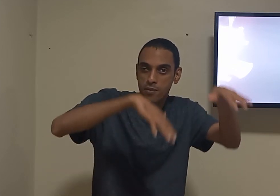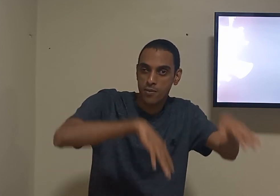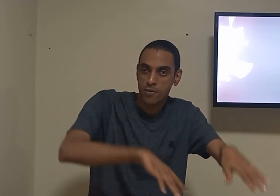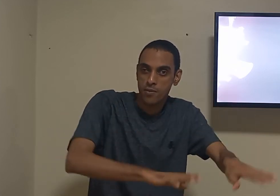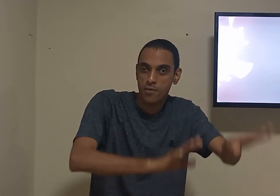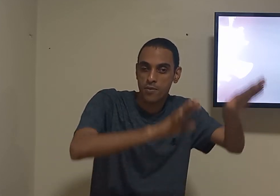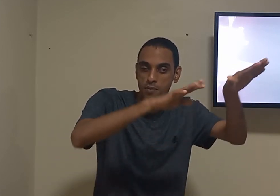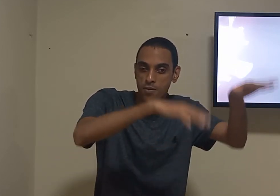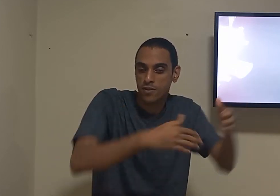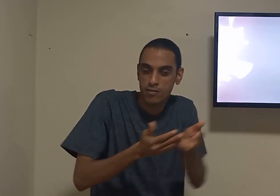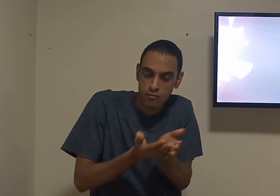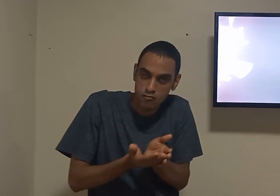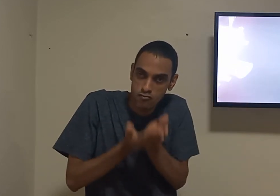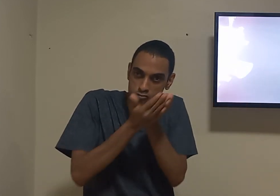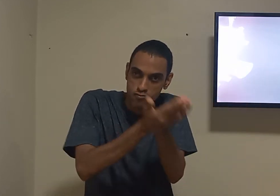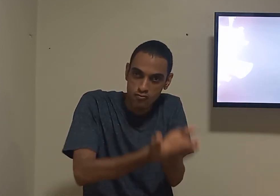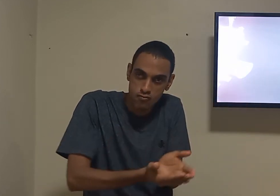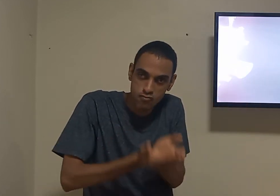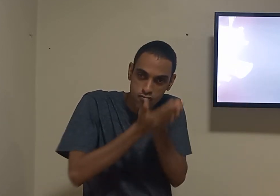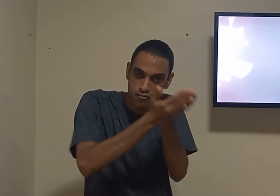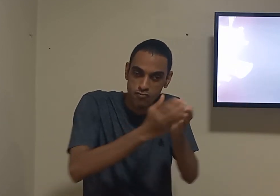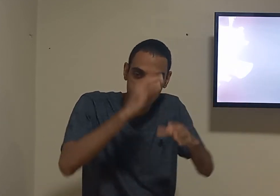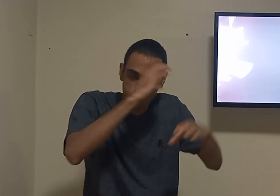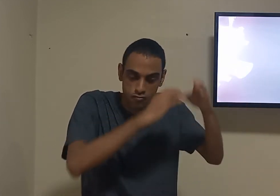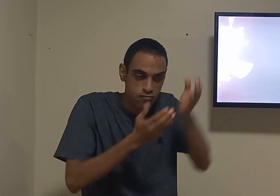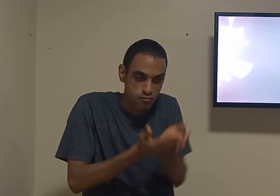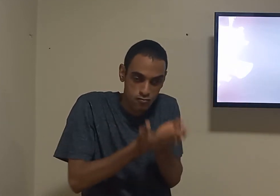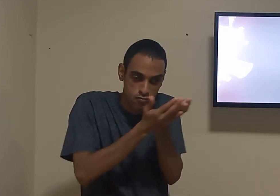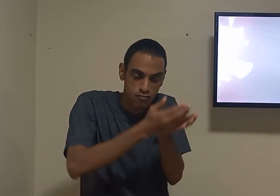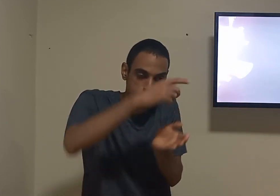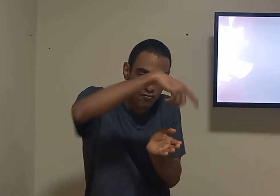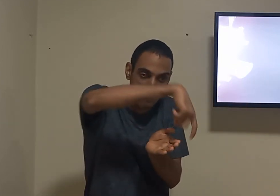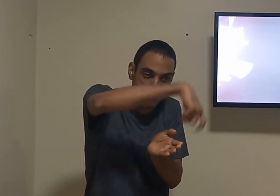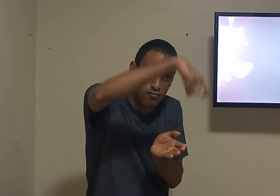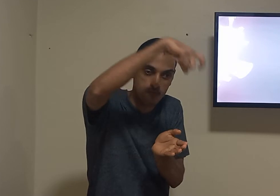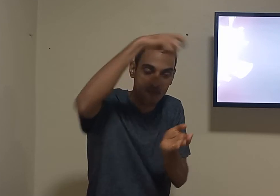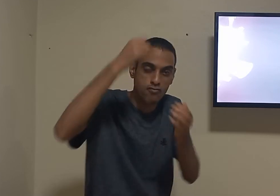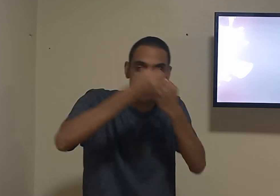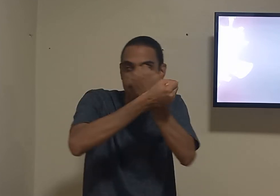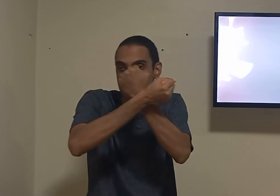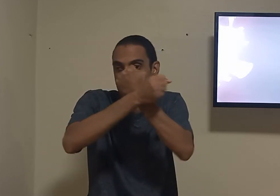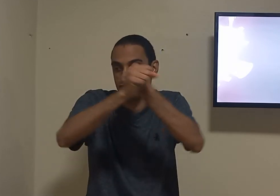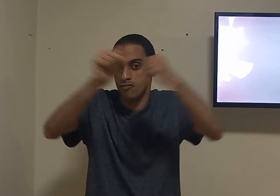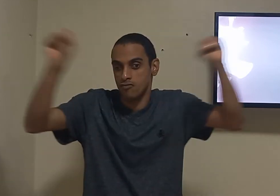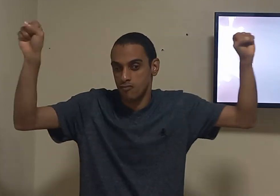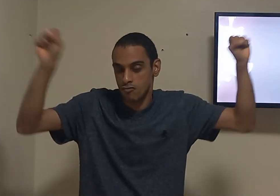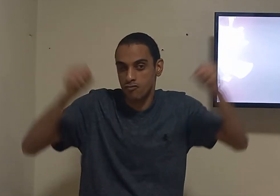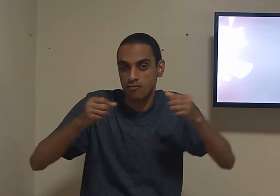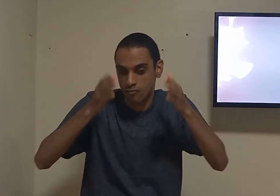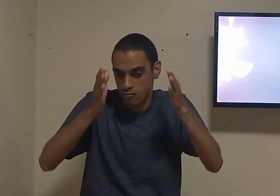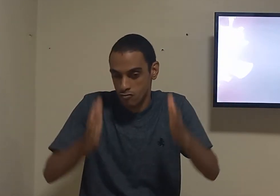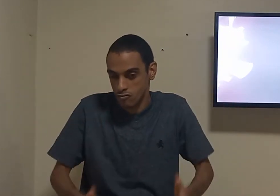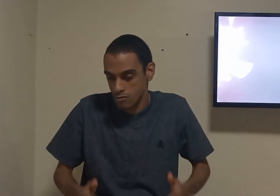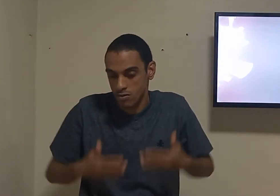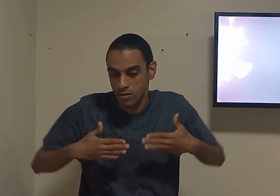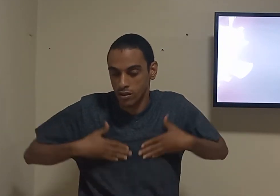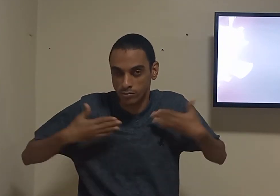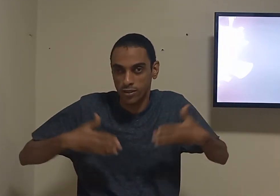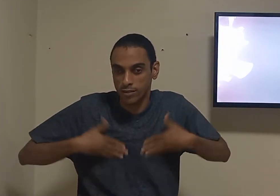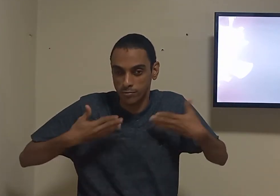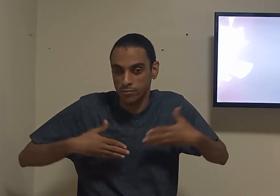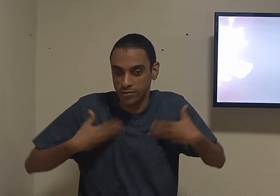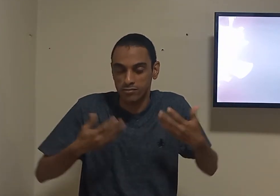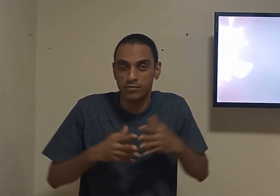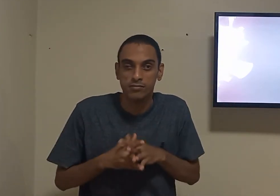located to the left and the right of the OMS engine. There are 8 auxiliary engines in all on board Orion.